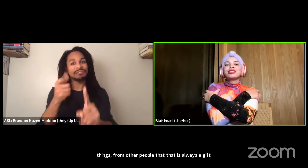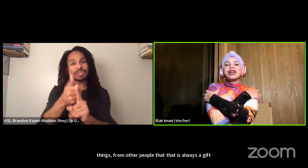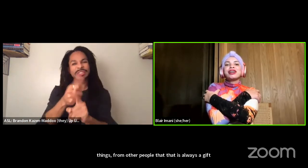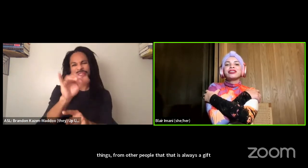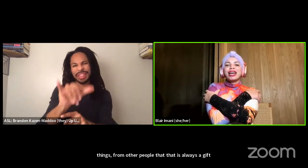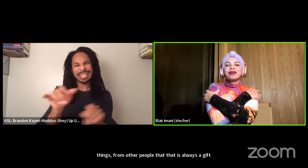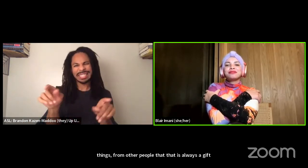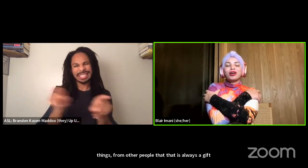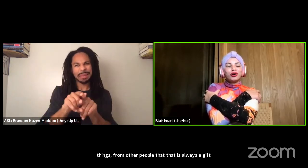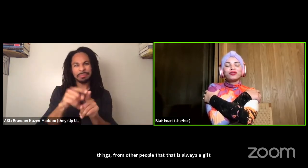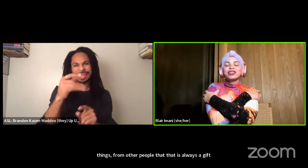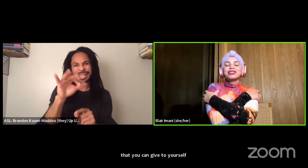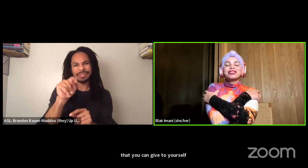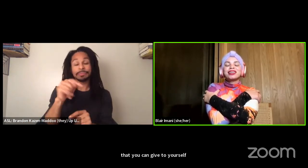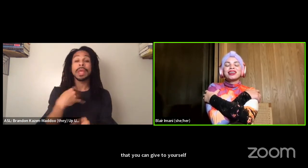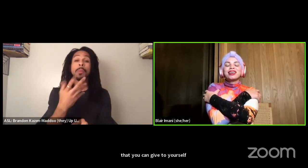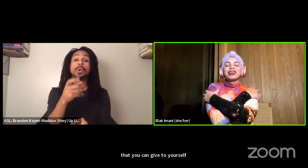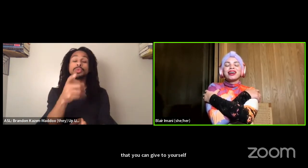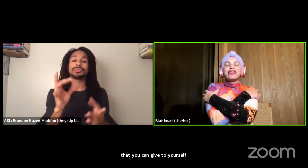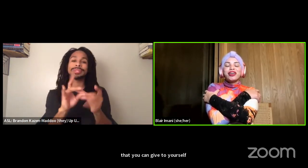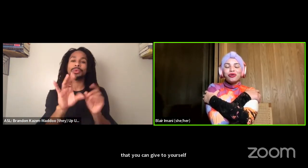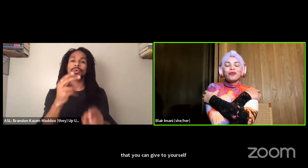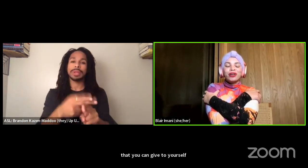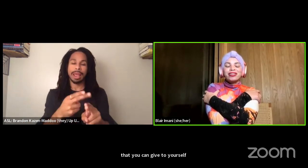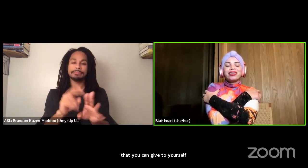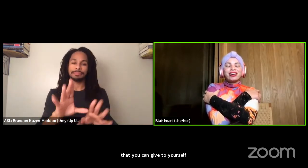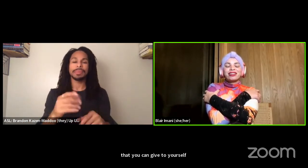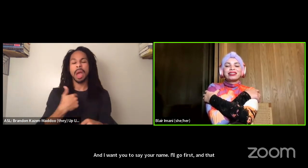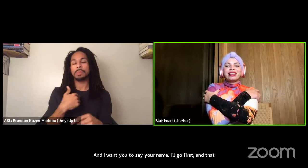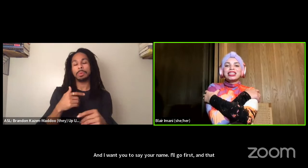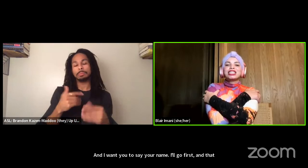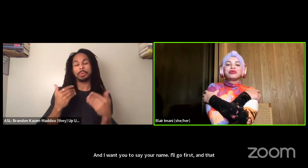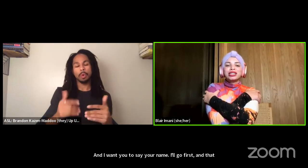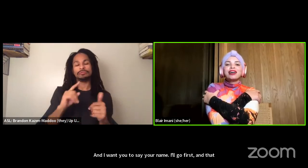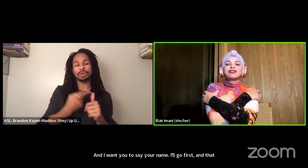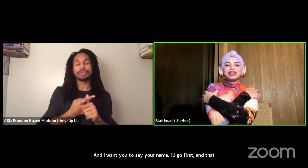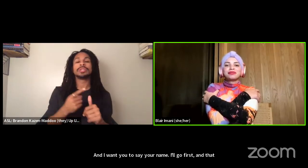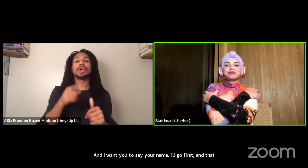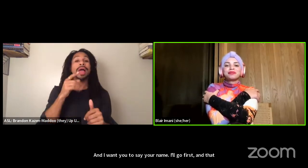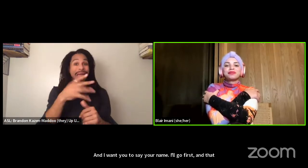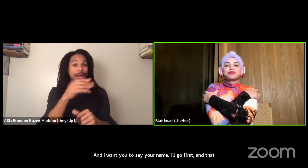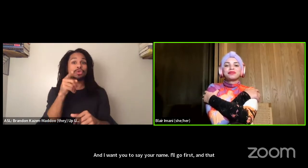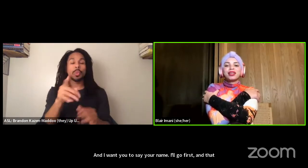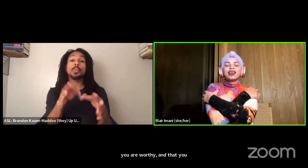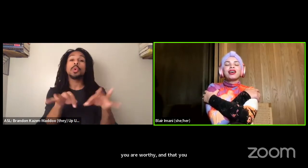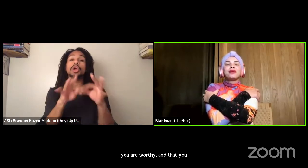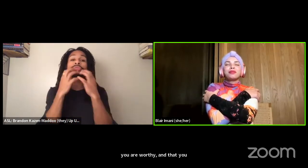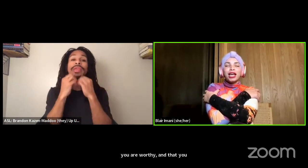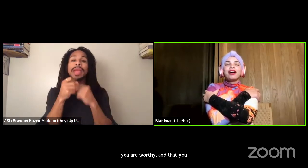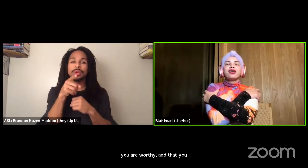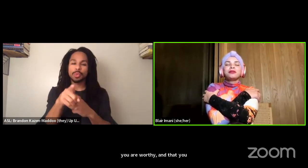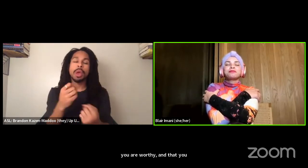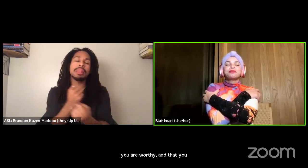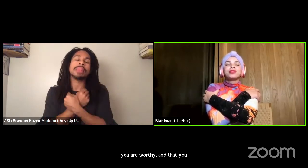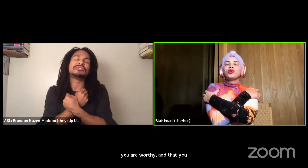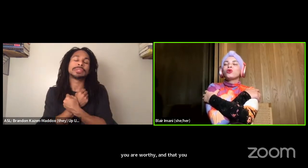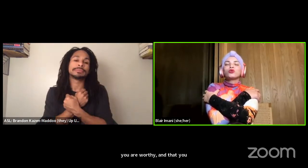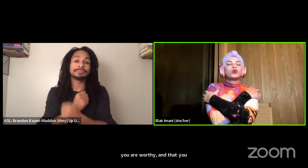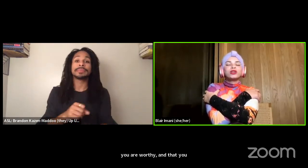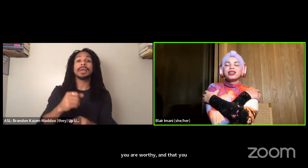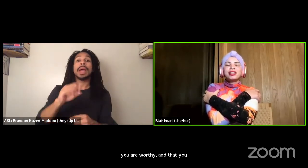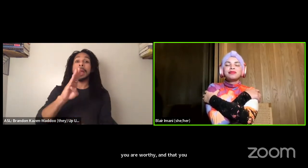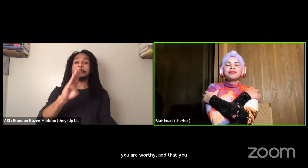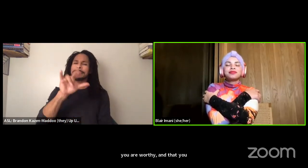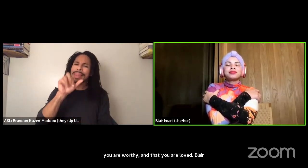And I want you to say your name, I'll go first, and that you are worthy and that you are loved. Blair,